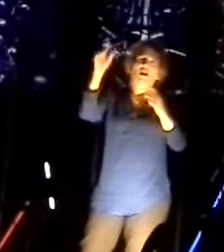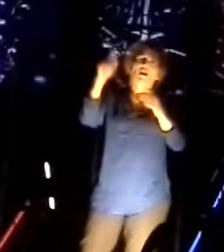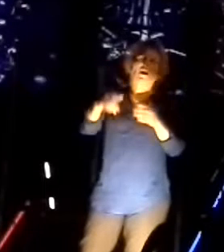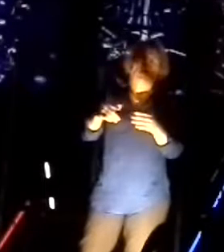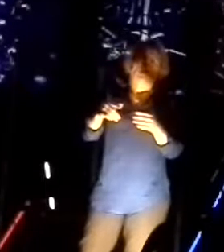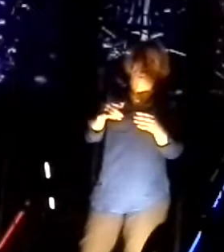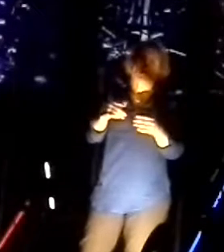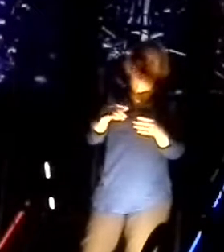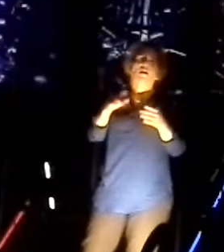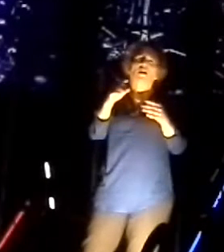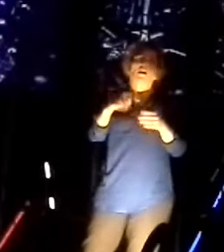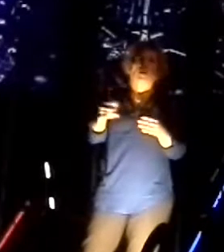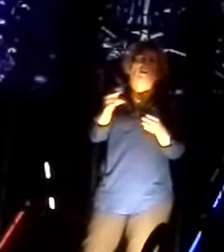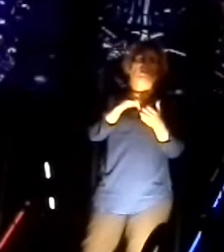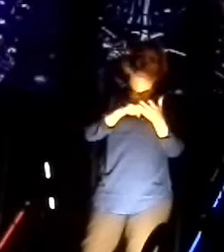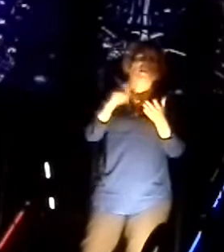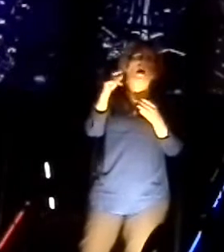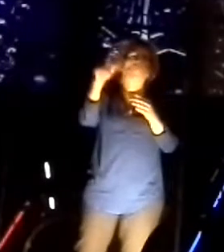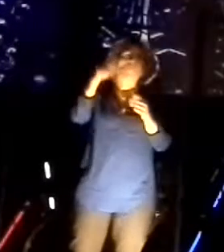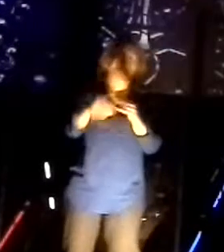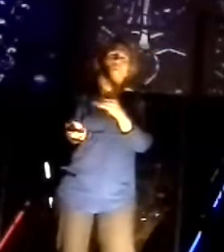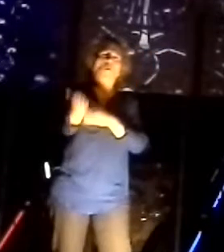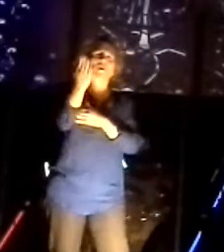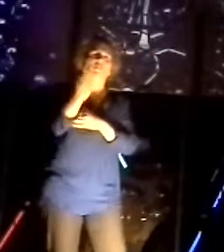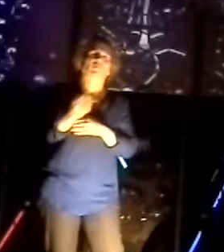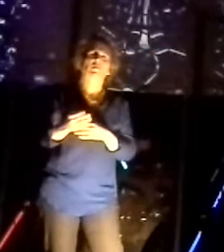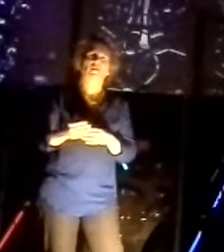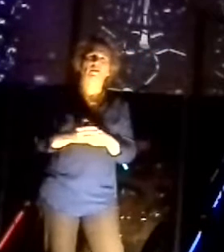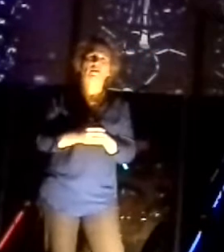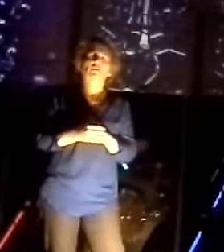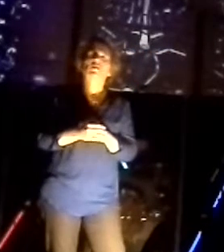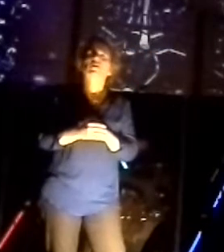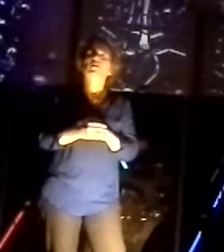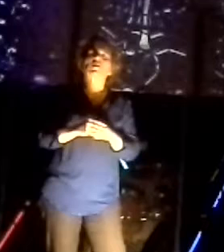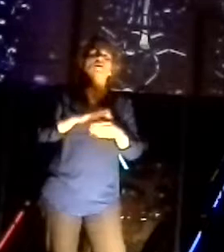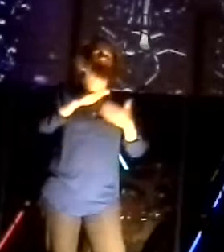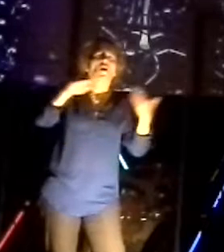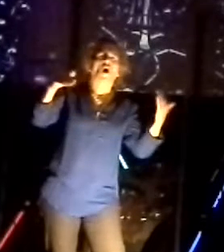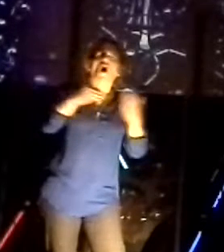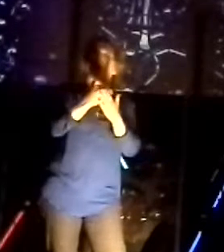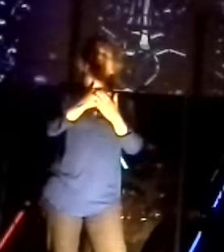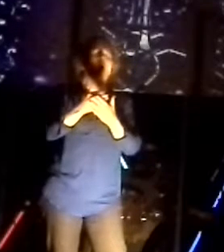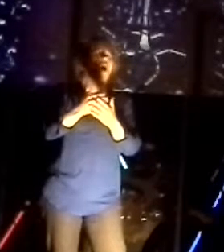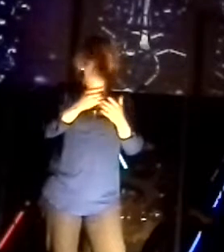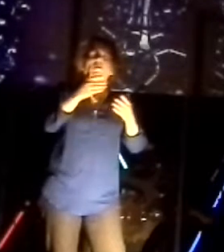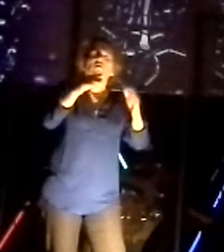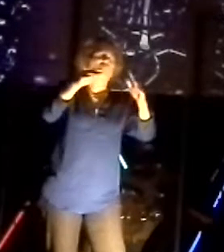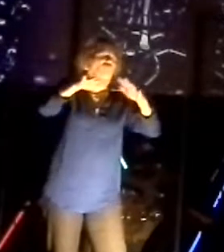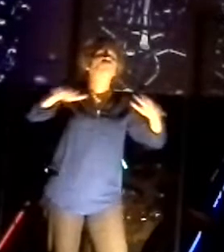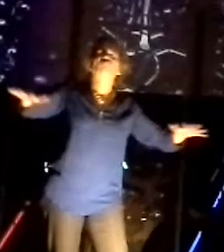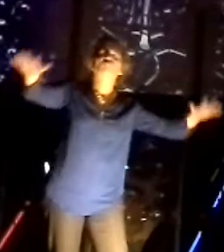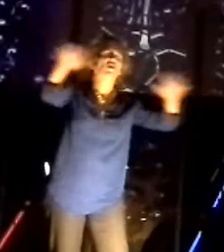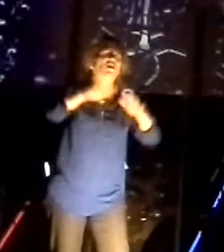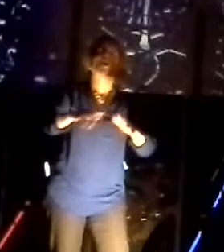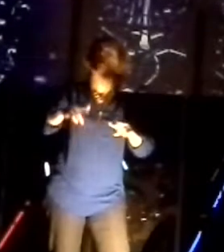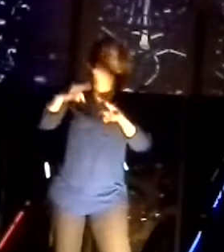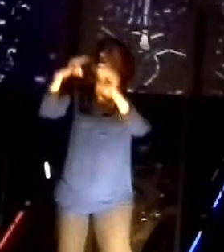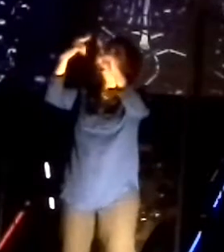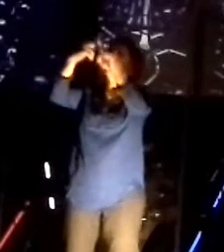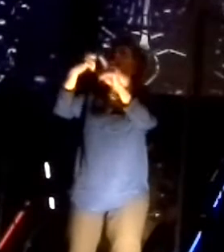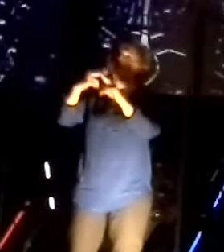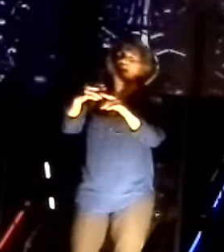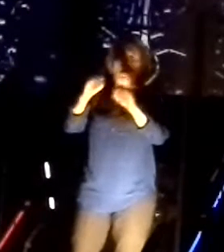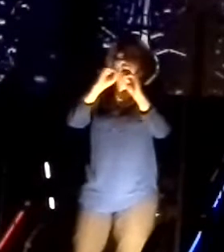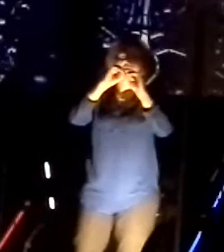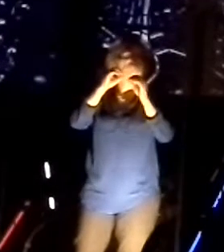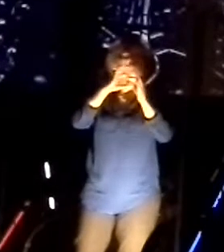Grace decided just not to behave that morning. And all eternity called you by name, but nothing would ever be the